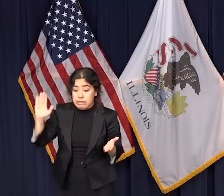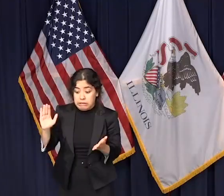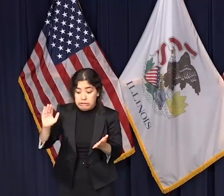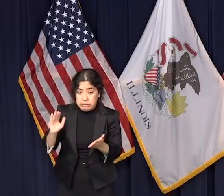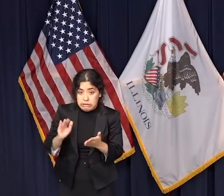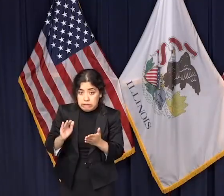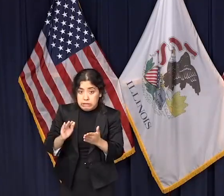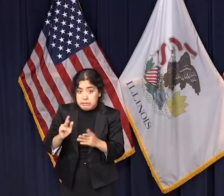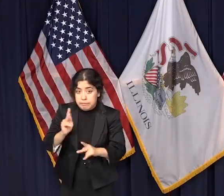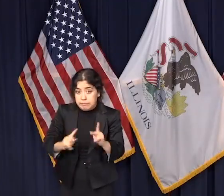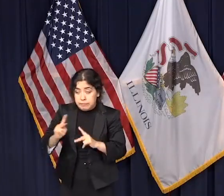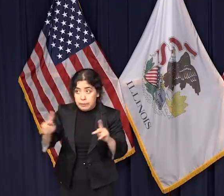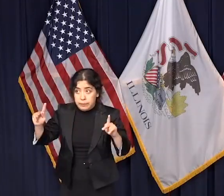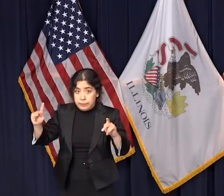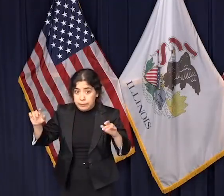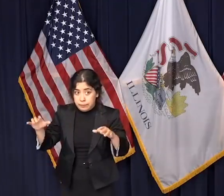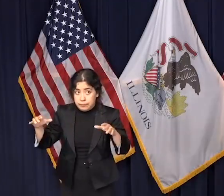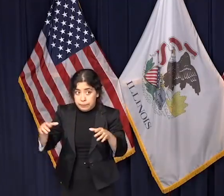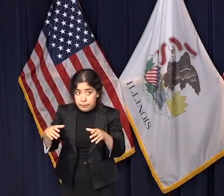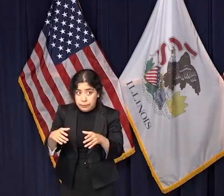fewer people who just have